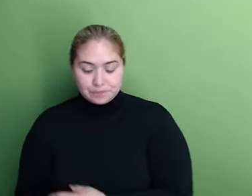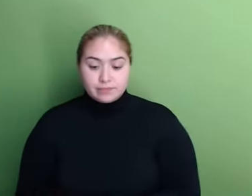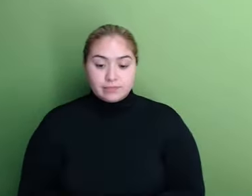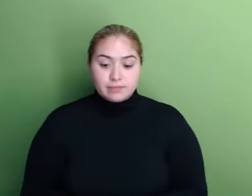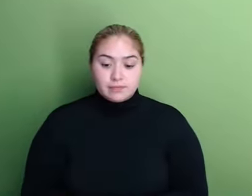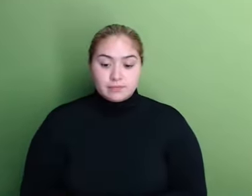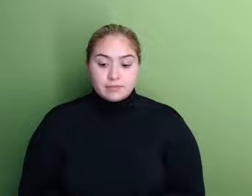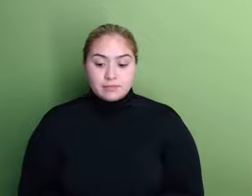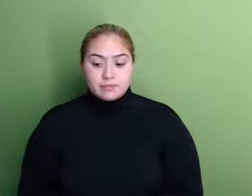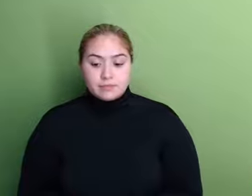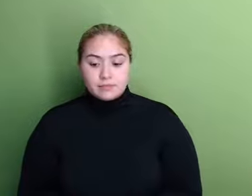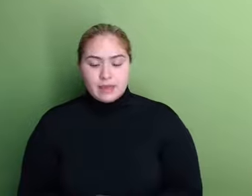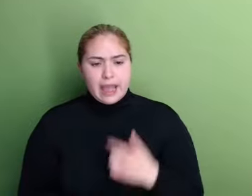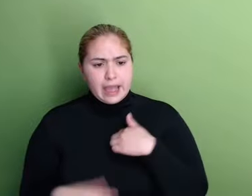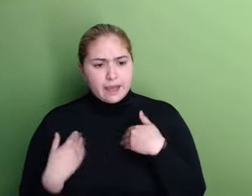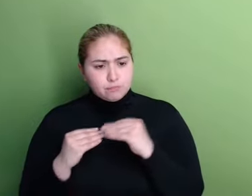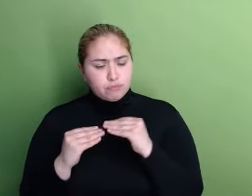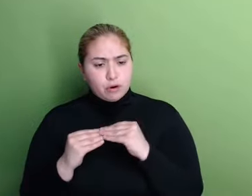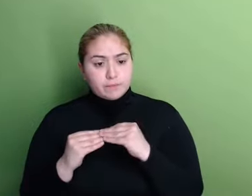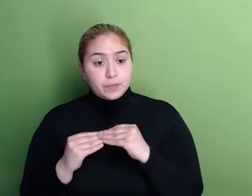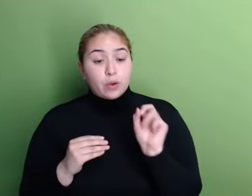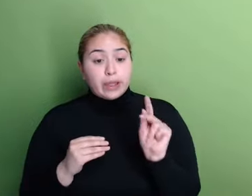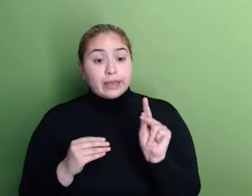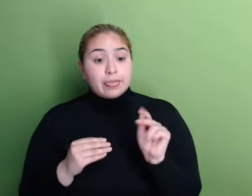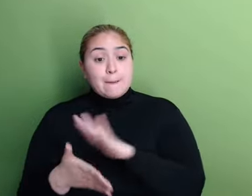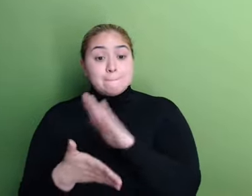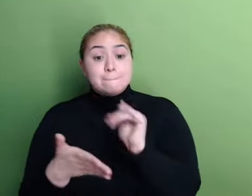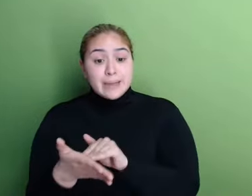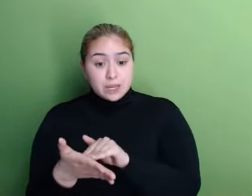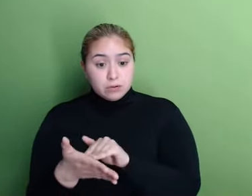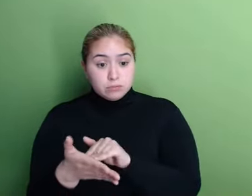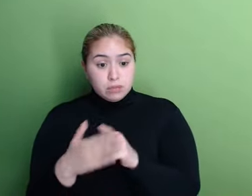Okay, here's some more. What did we say was the middle layer?